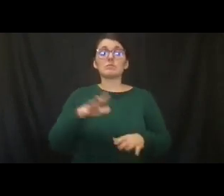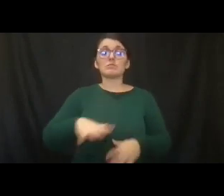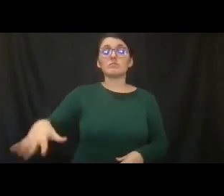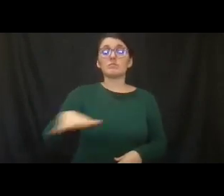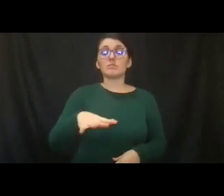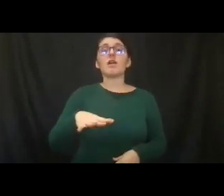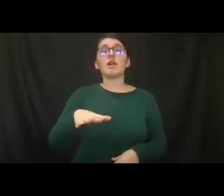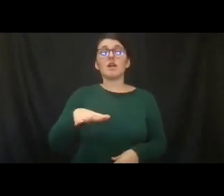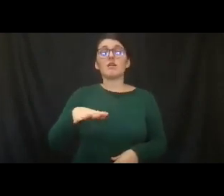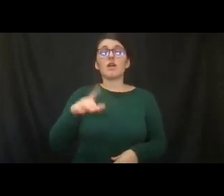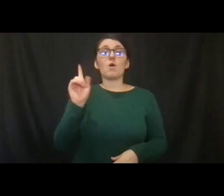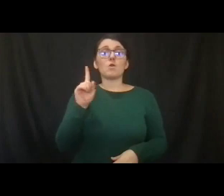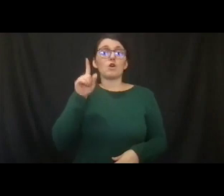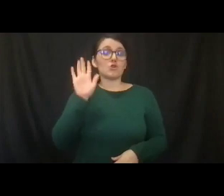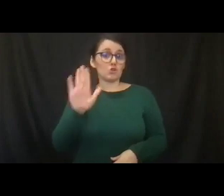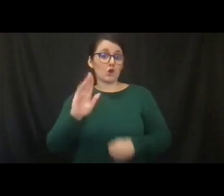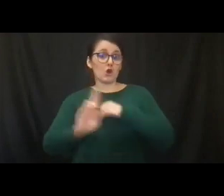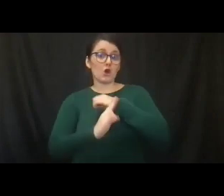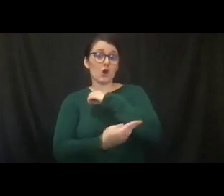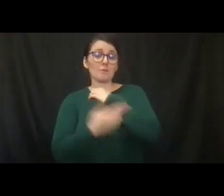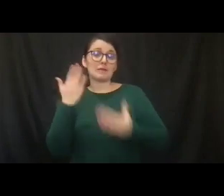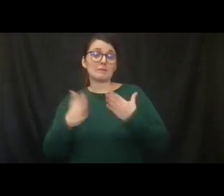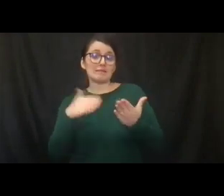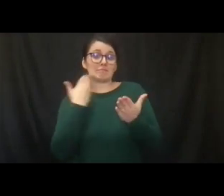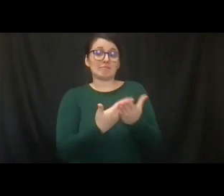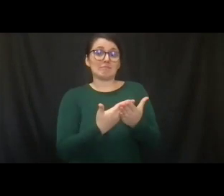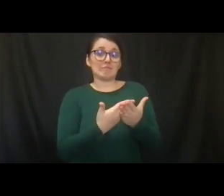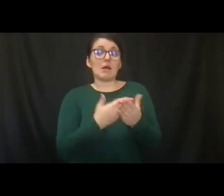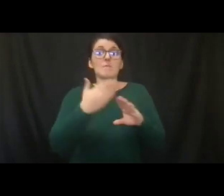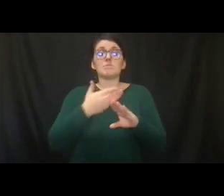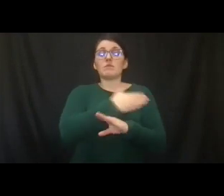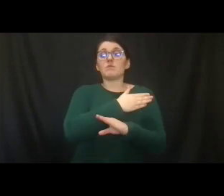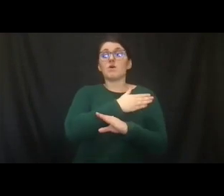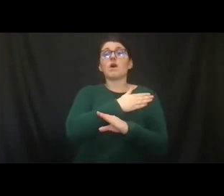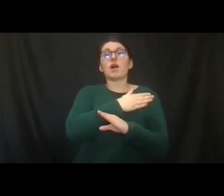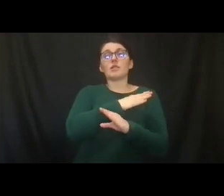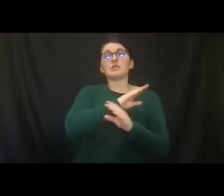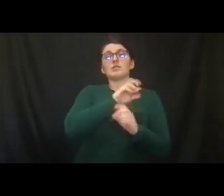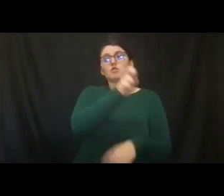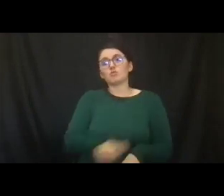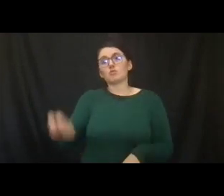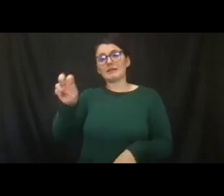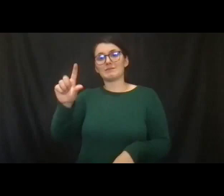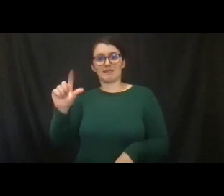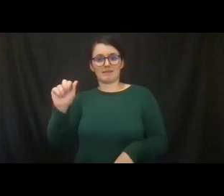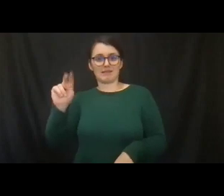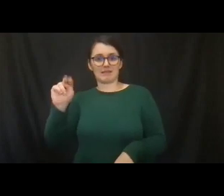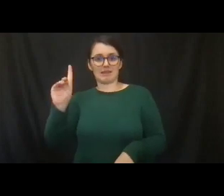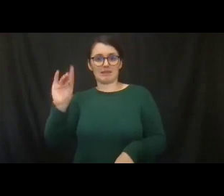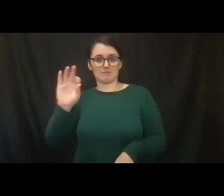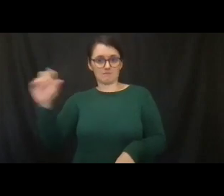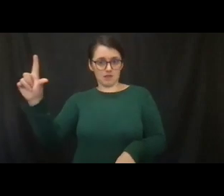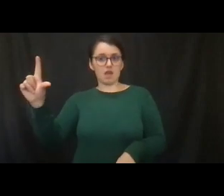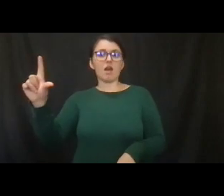its journey from your home to the landfill. And this is part of where Away is. This is part of